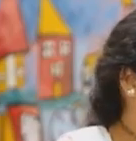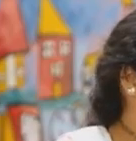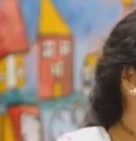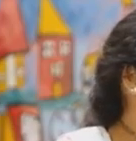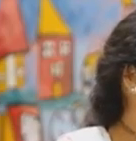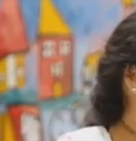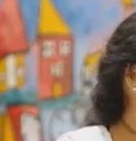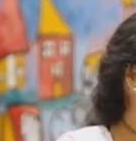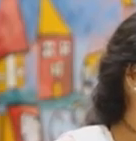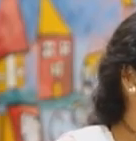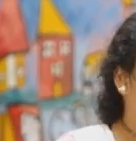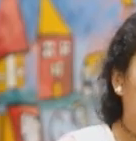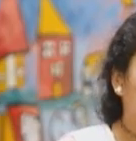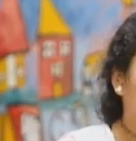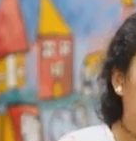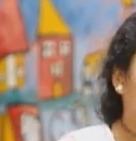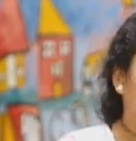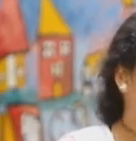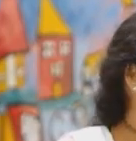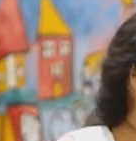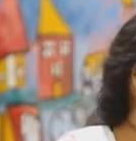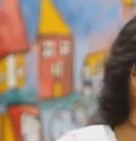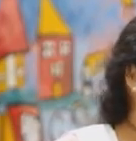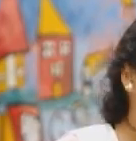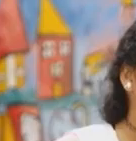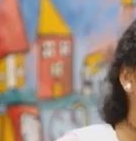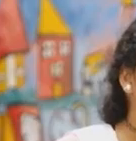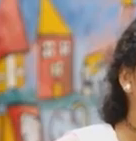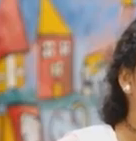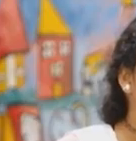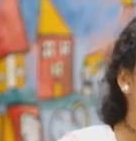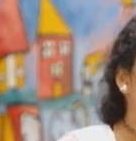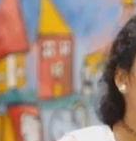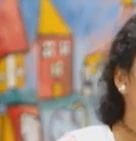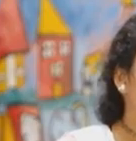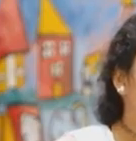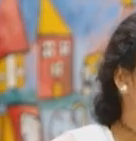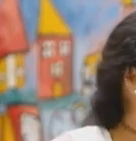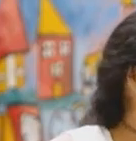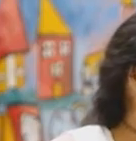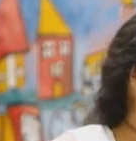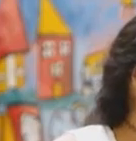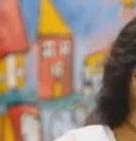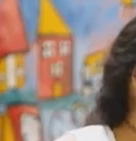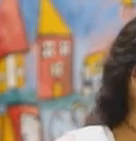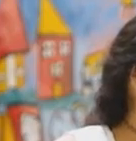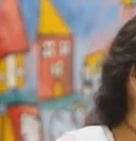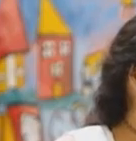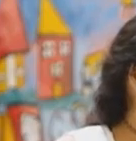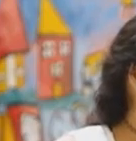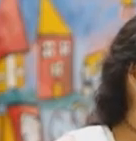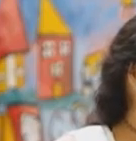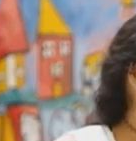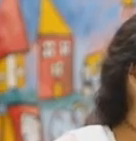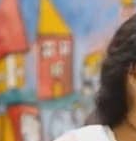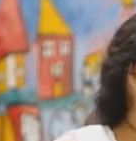At home, sometimes I communicate with my parents through sign language or by reading their lips. I try to teach them sign language, but it's very difficult for